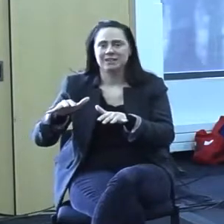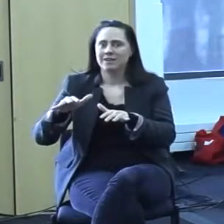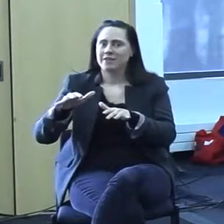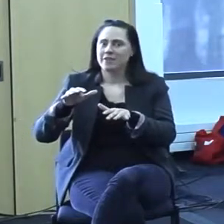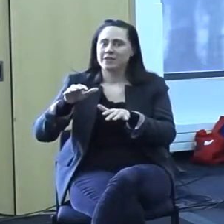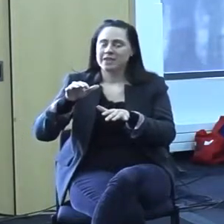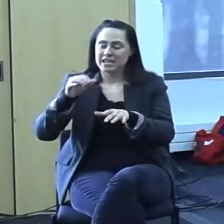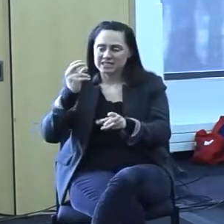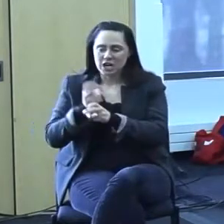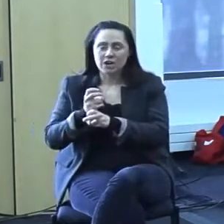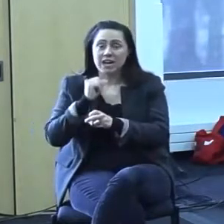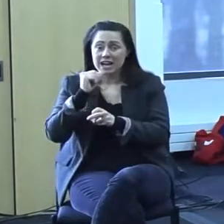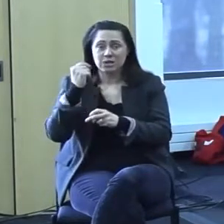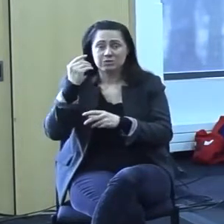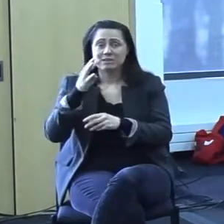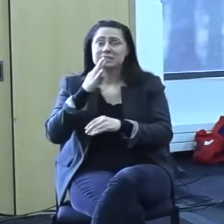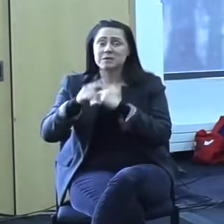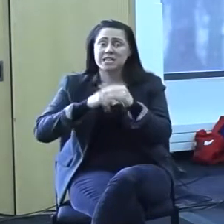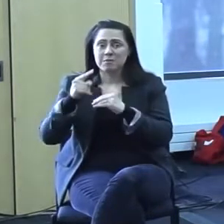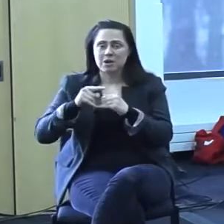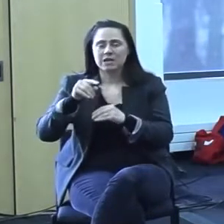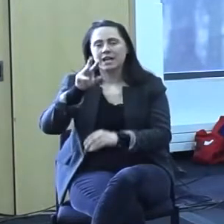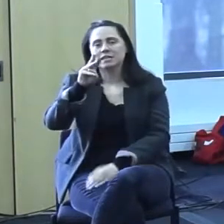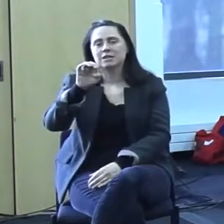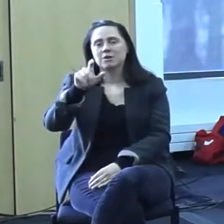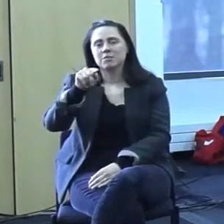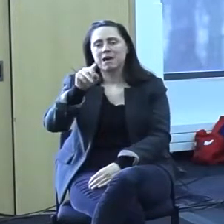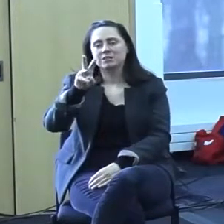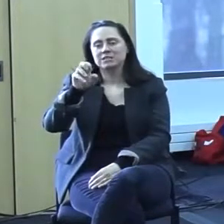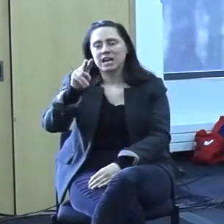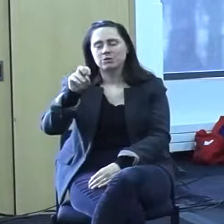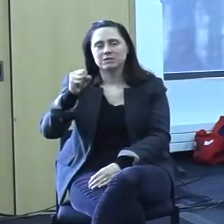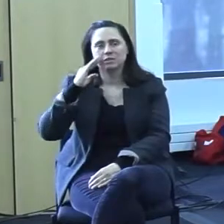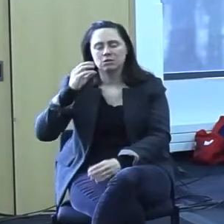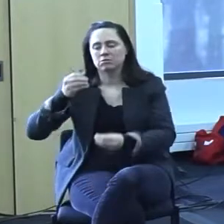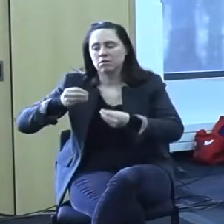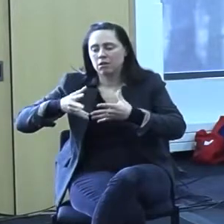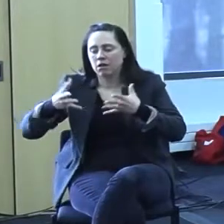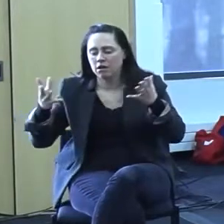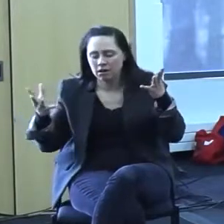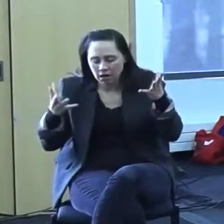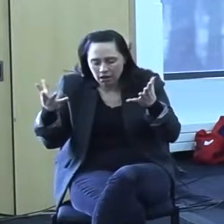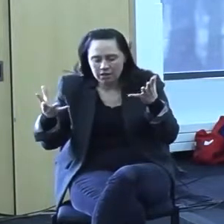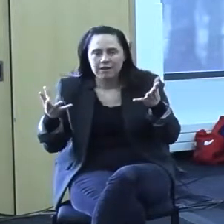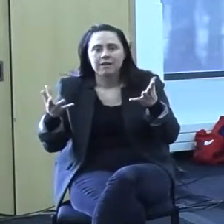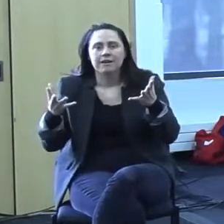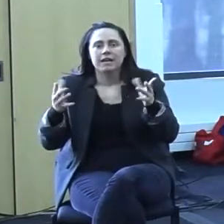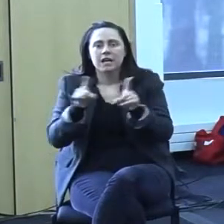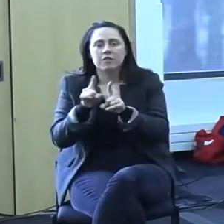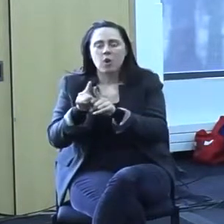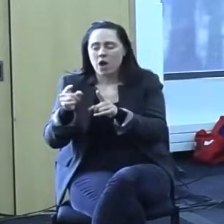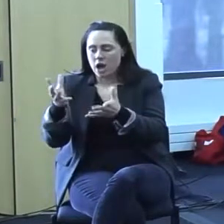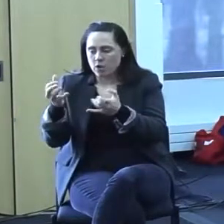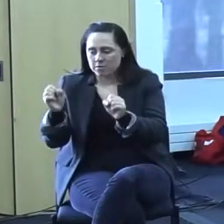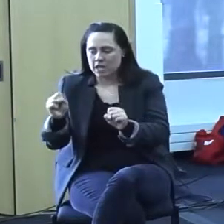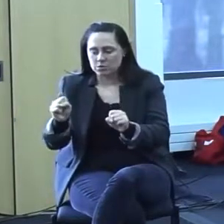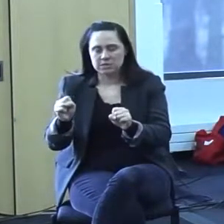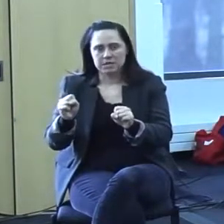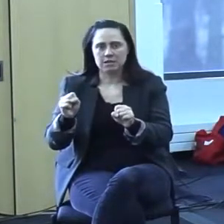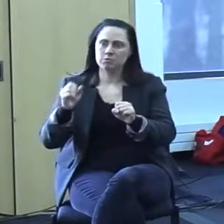speak about meltdowns like to other people. And it's hard because I'm like, even though I'm an adult, I want to be able to like,